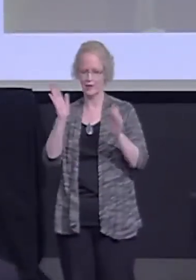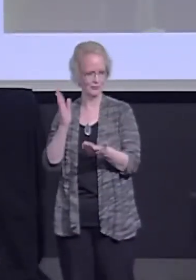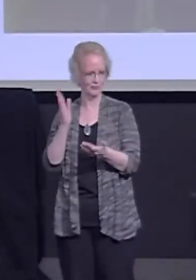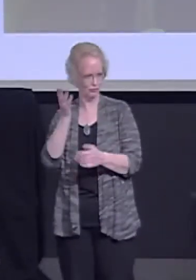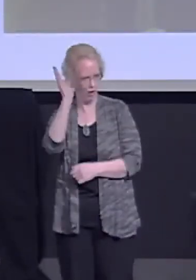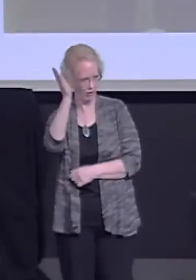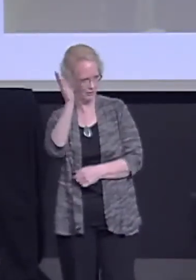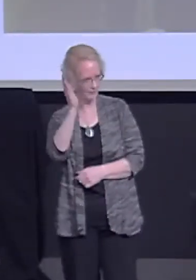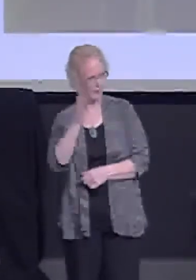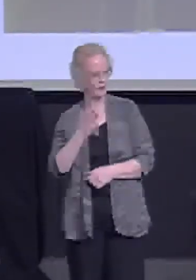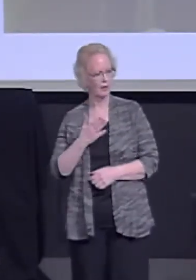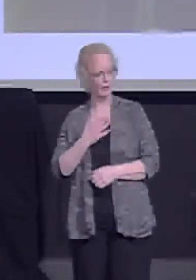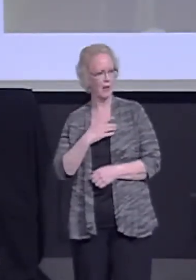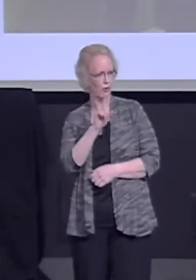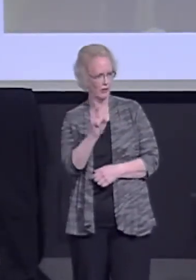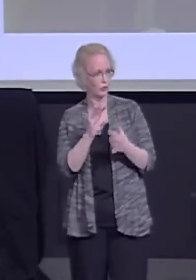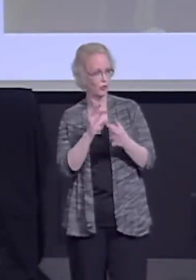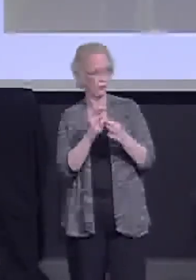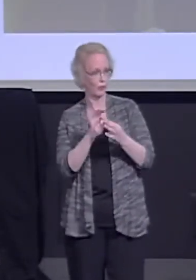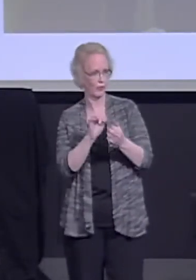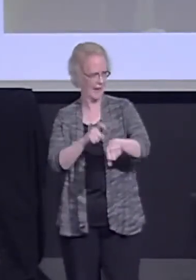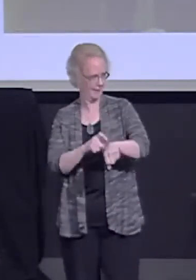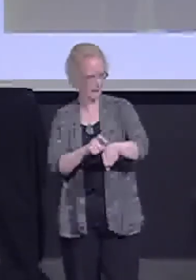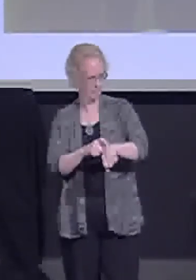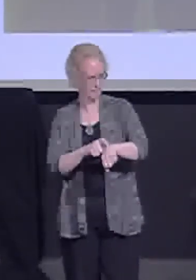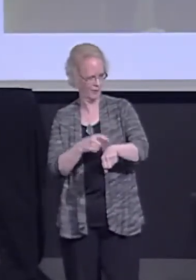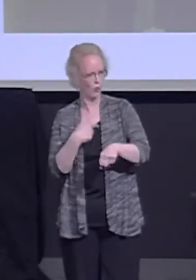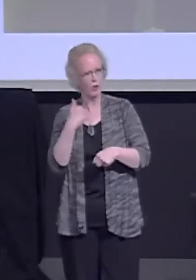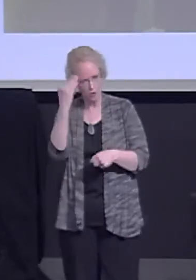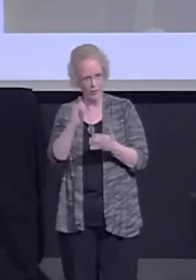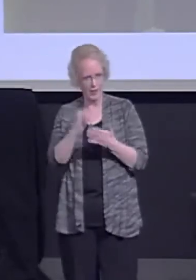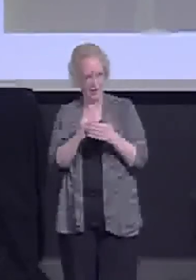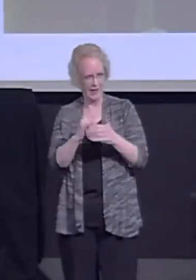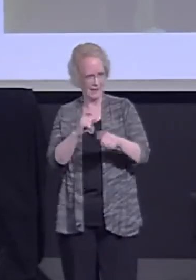My question has to do with timing. We know timing is very important.